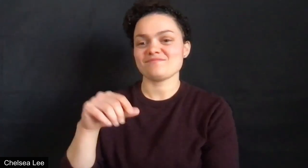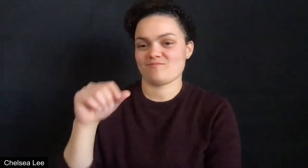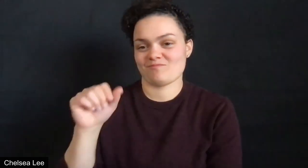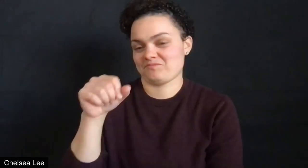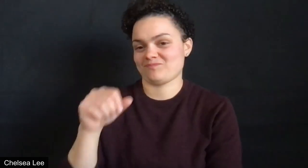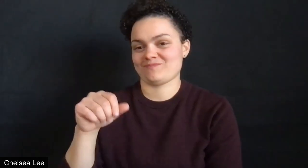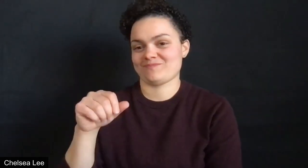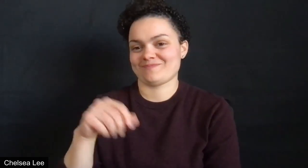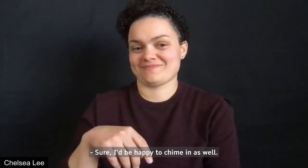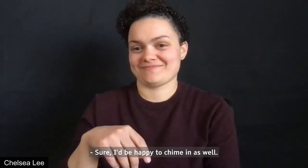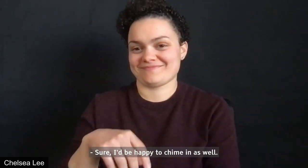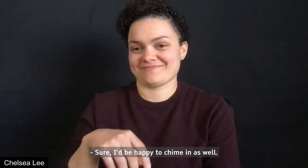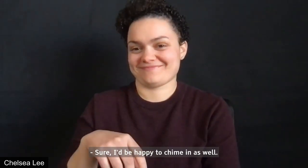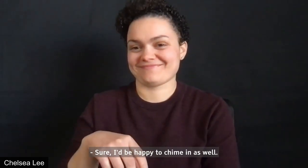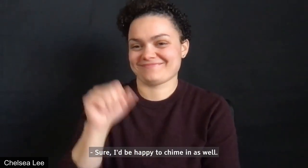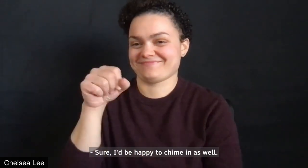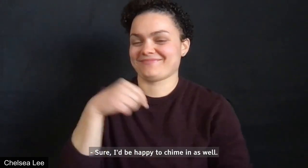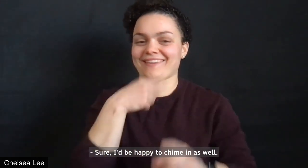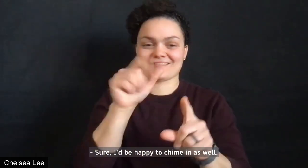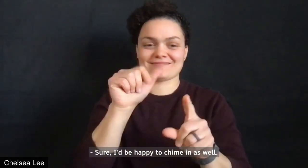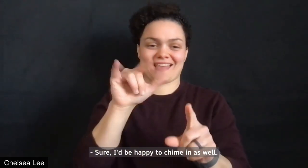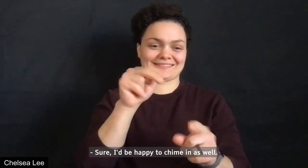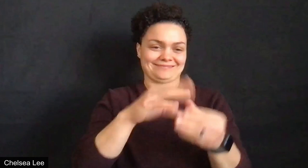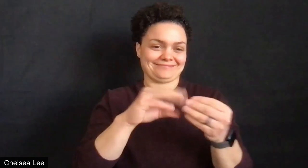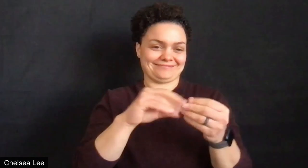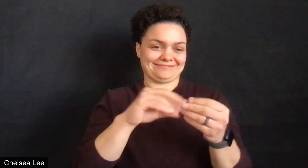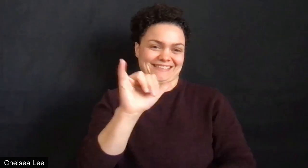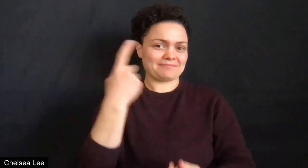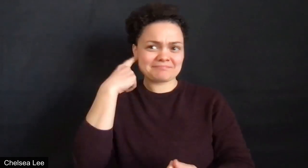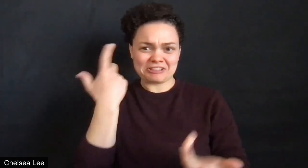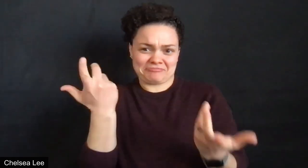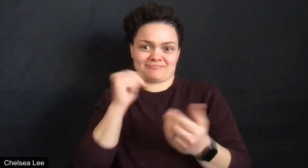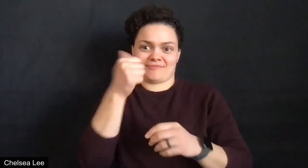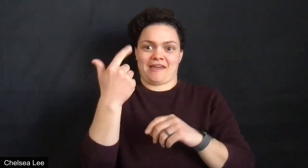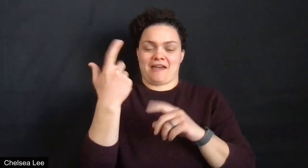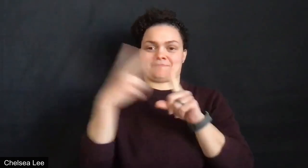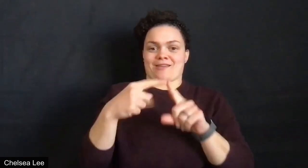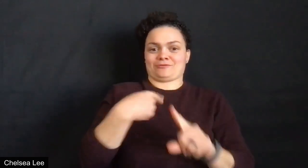so. Sure, I'd be happy to chime in as well.